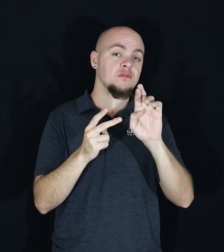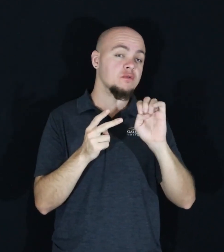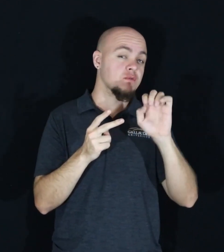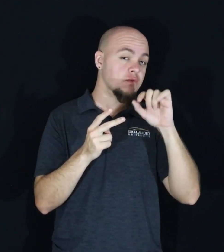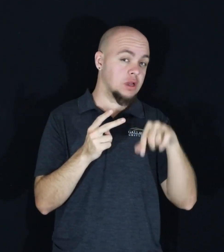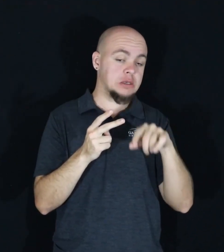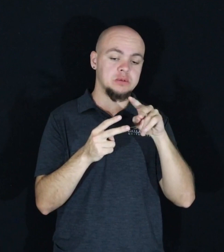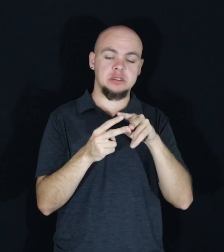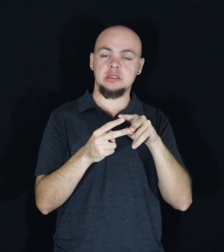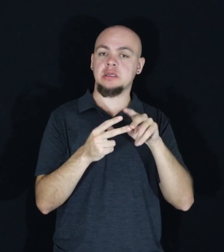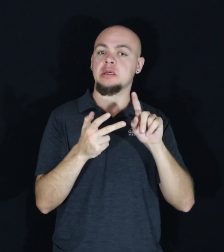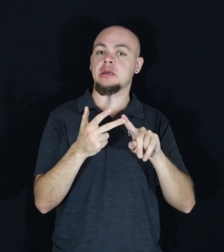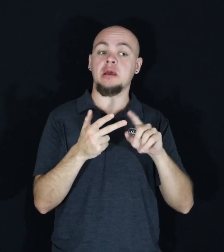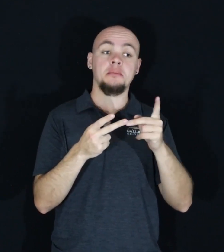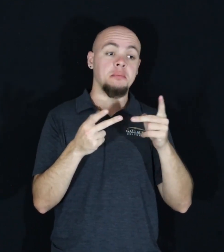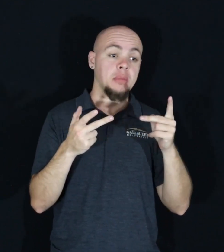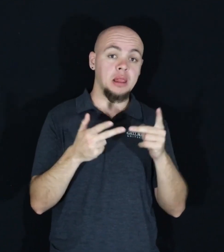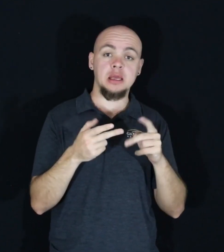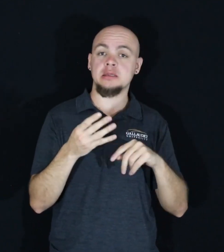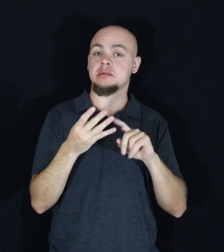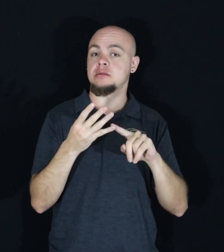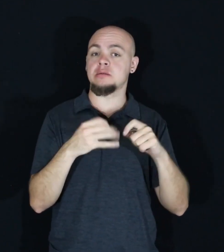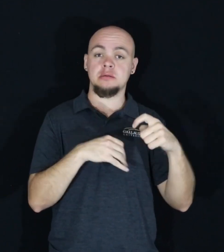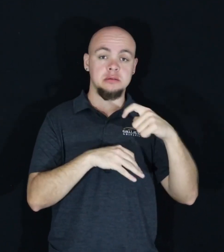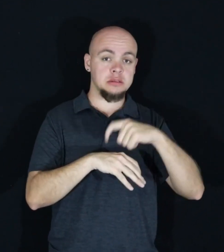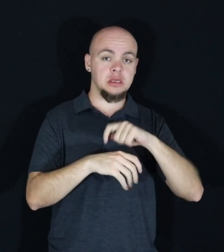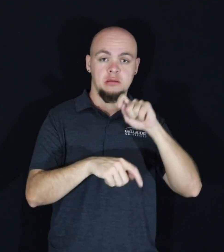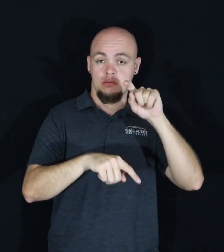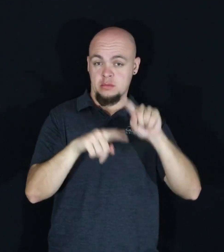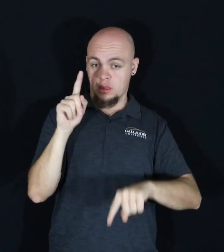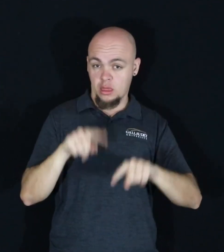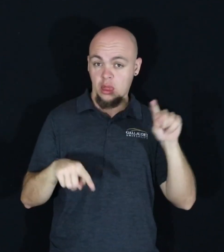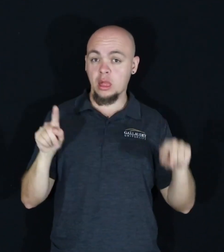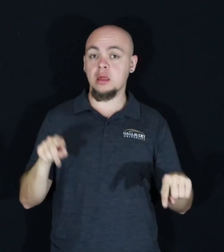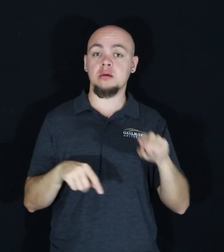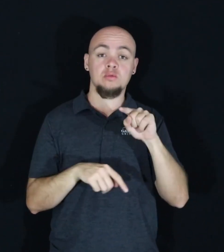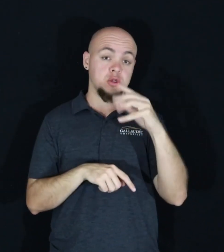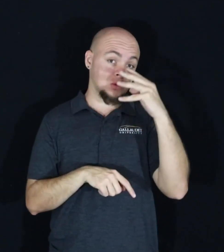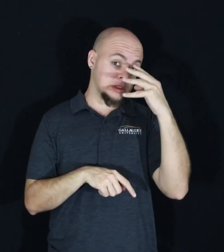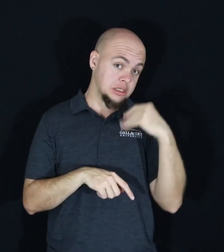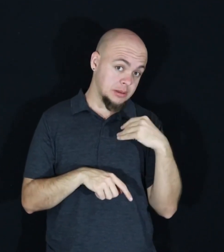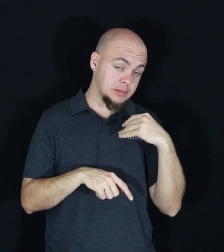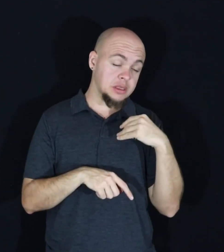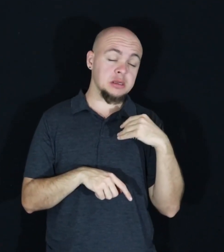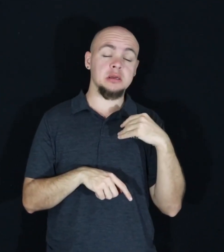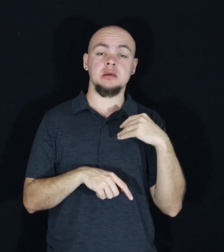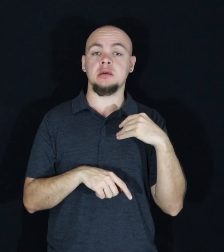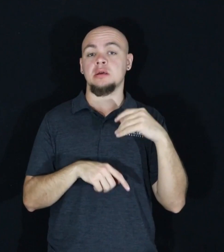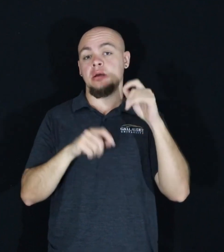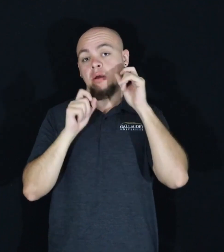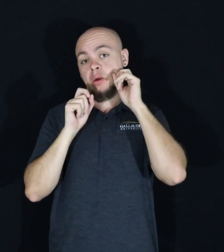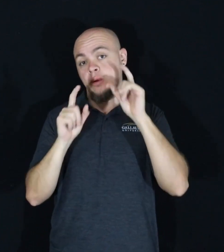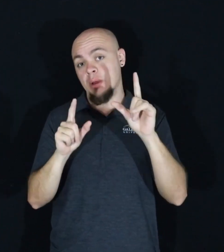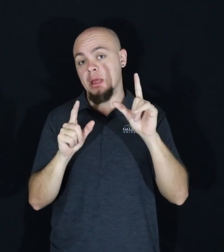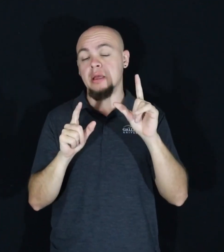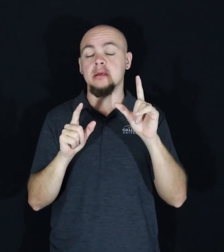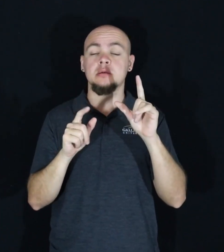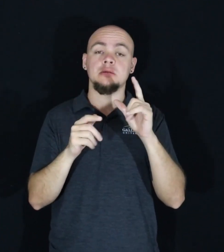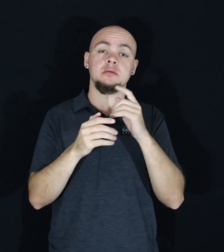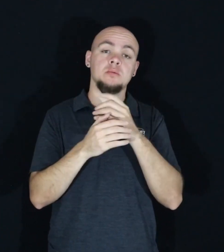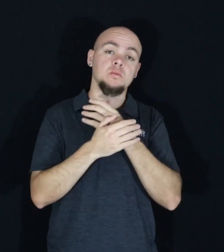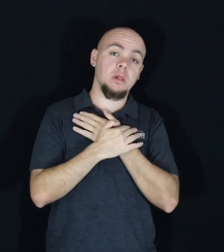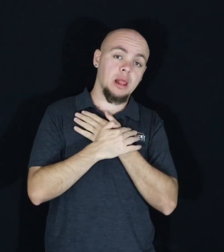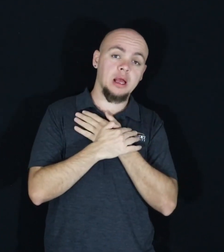to place and from time to time. So it's different when you're sleeping, it's different when you're awake and relaxed,